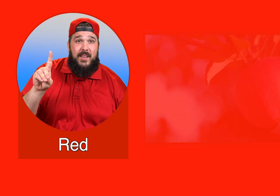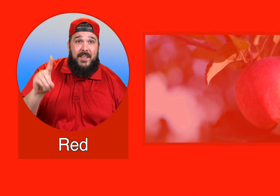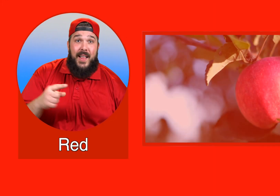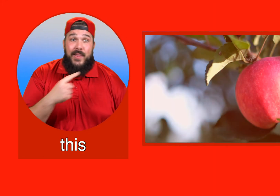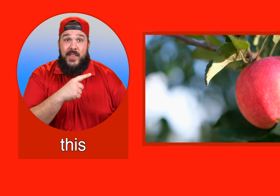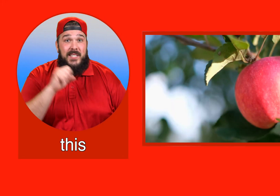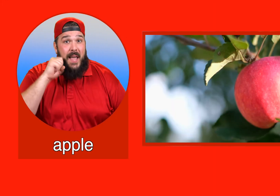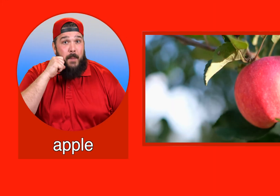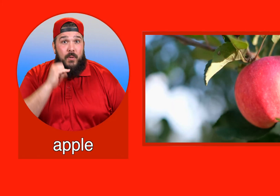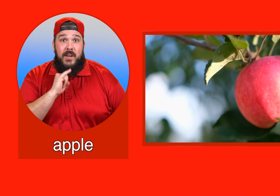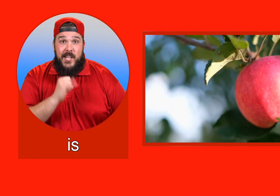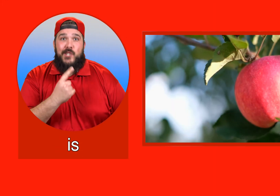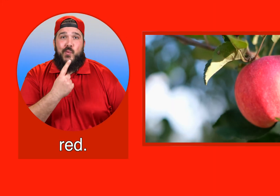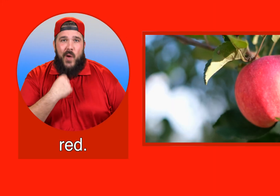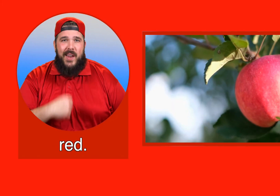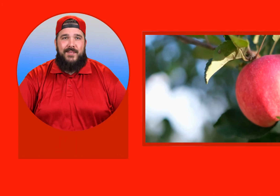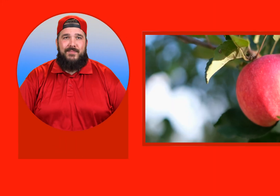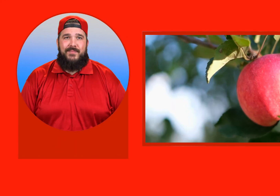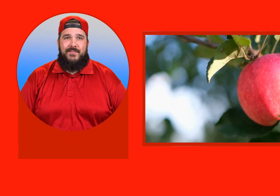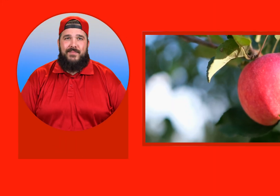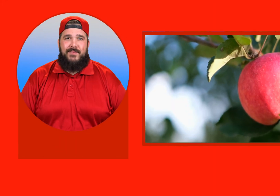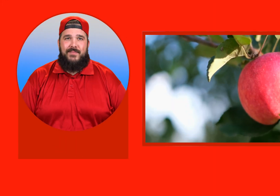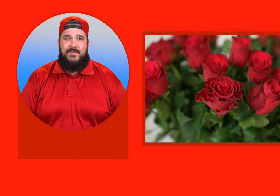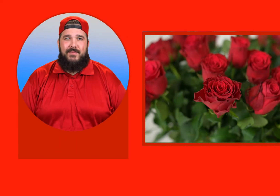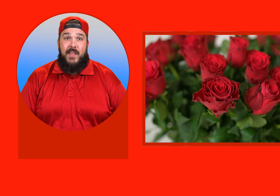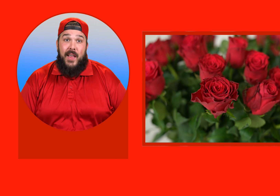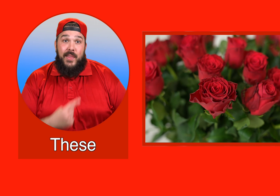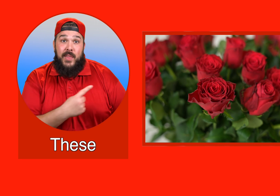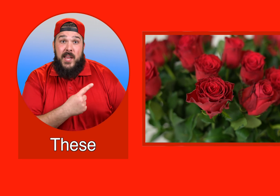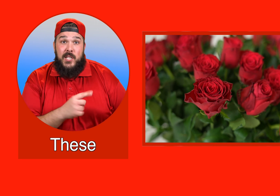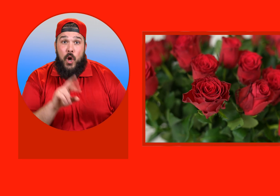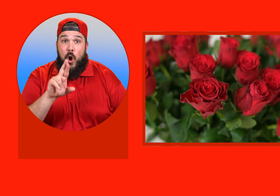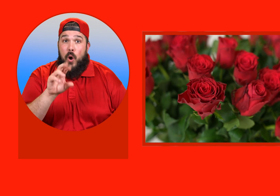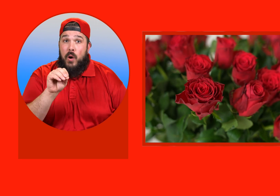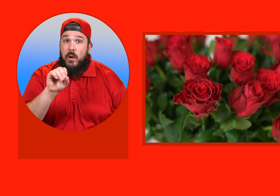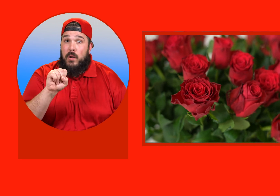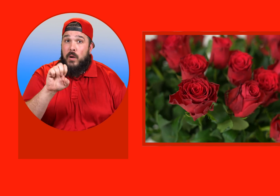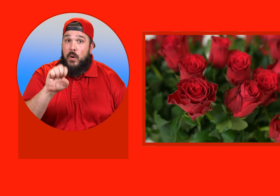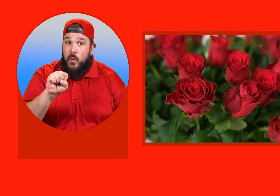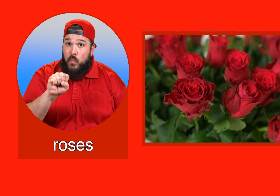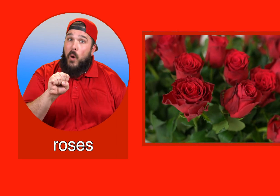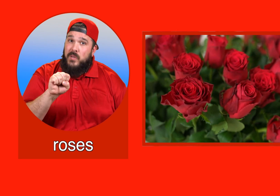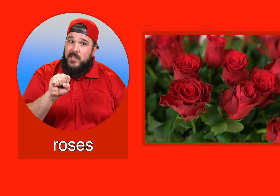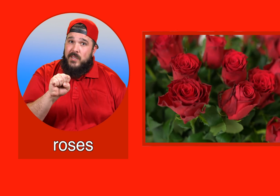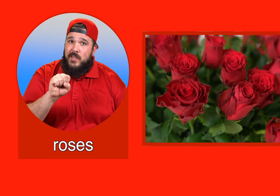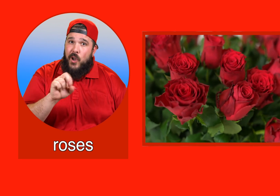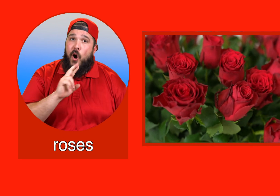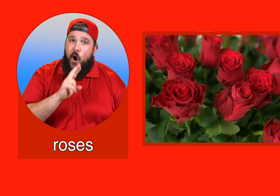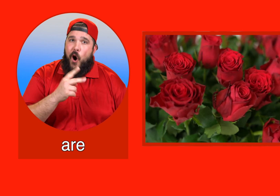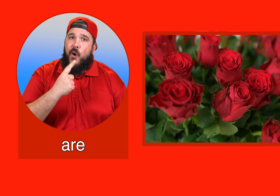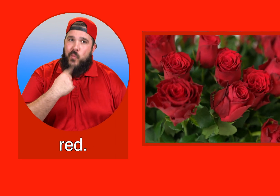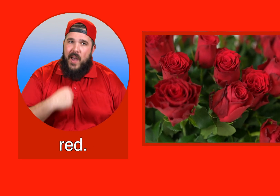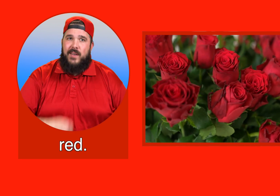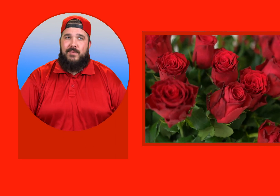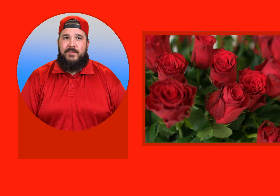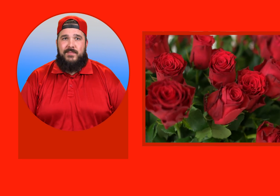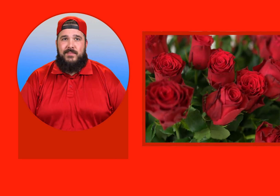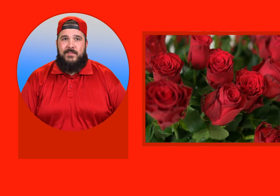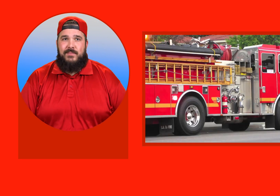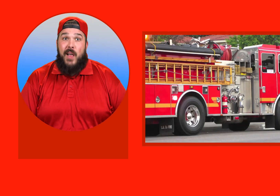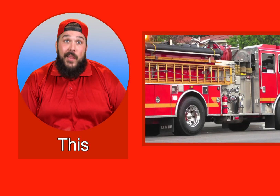Red. This apple is red. These roses are